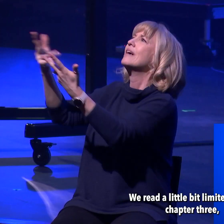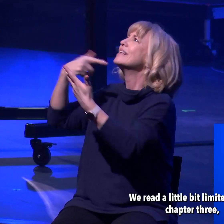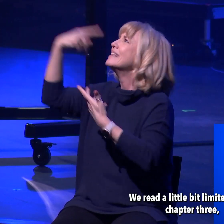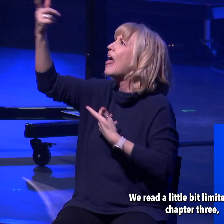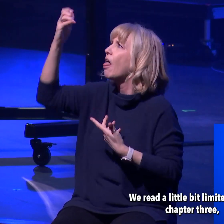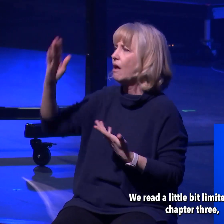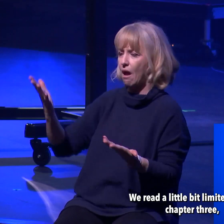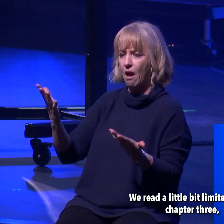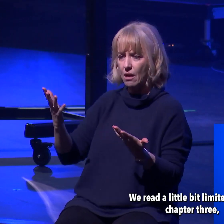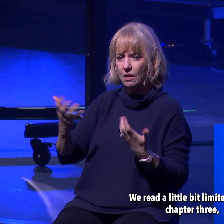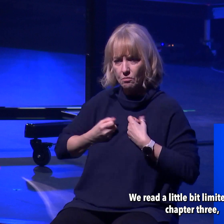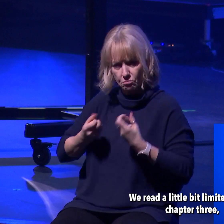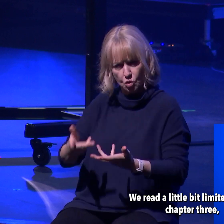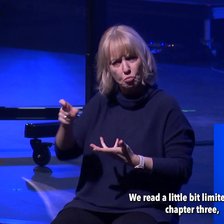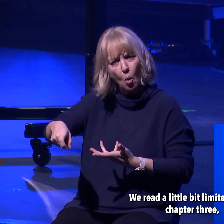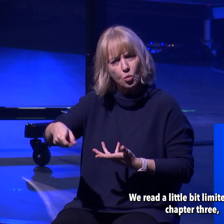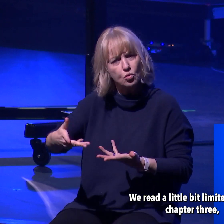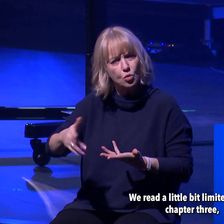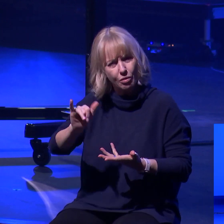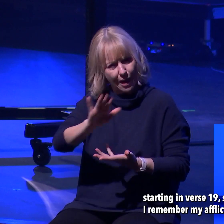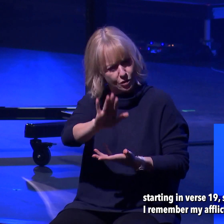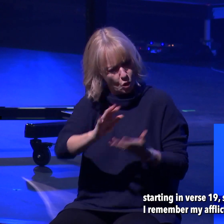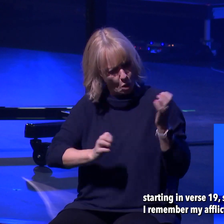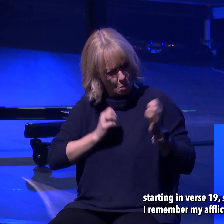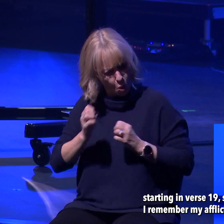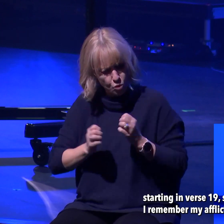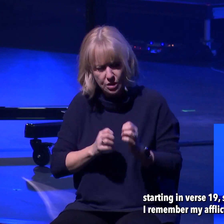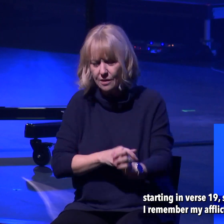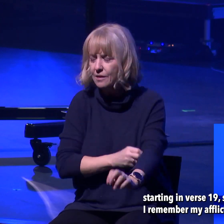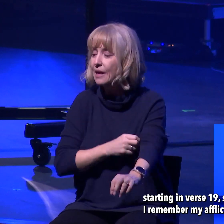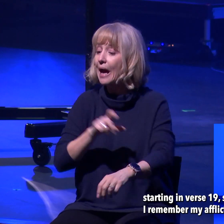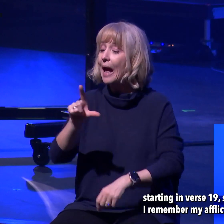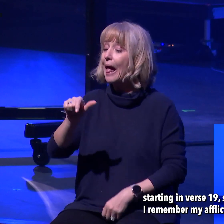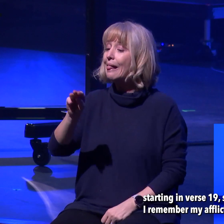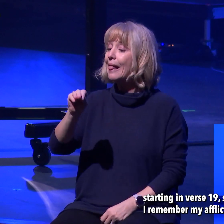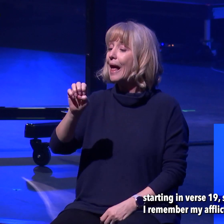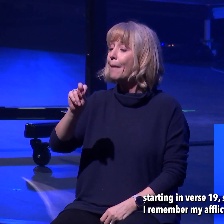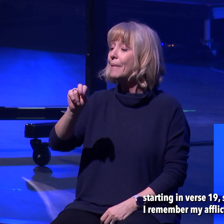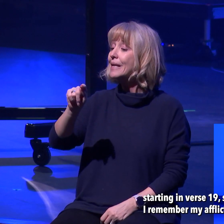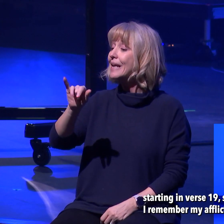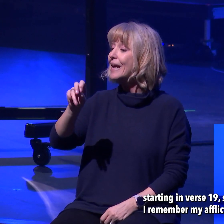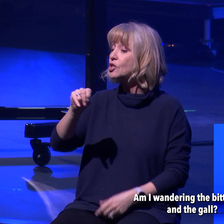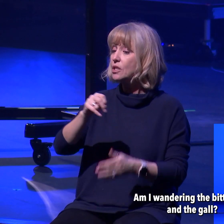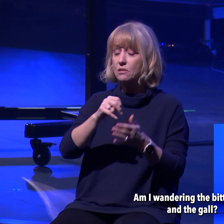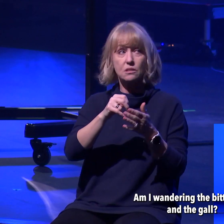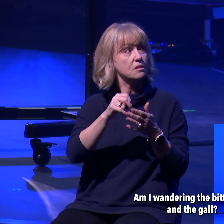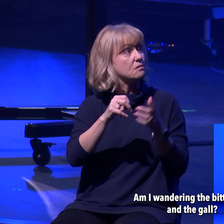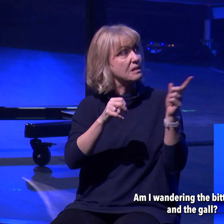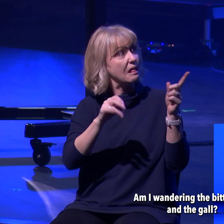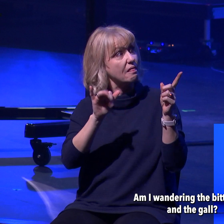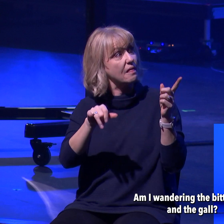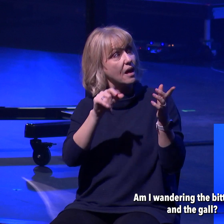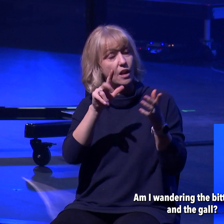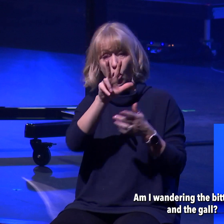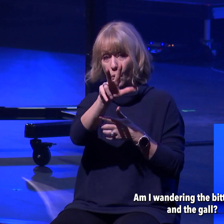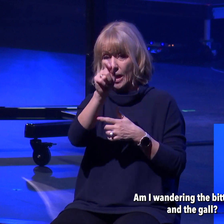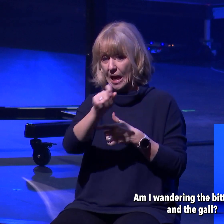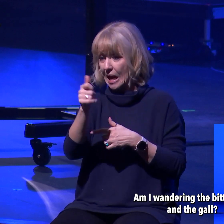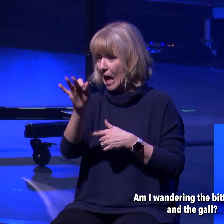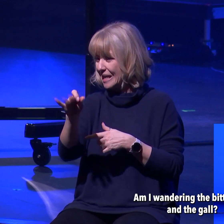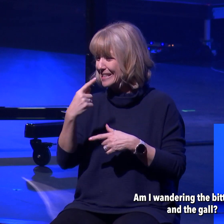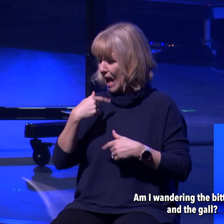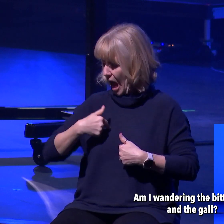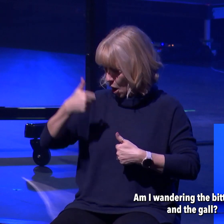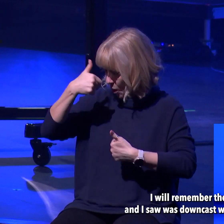We read a little bit in Lamentations chapter 3, starting in verse 19. It says, "I remember my affliction and my wandering, the bitterness and